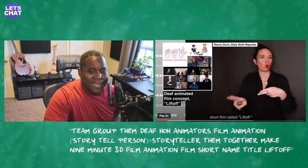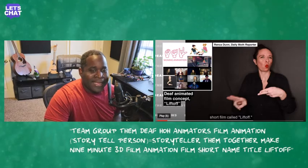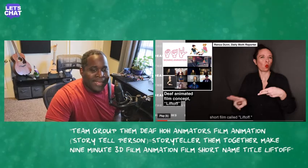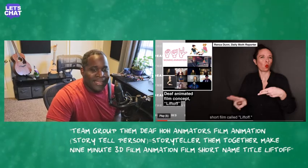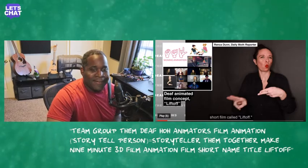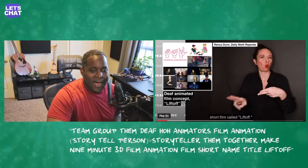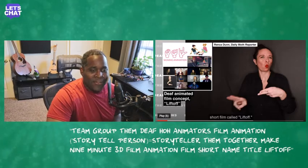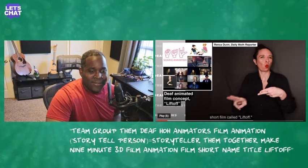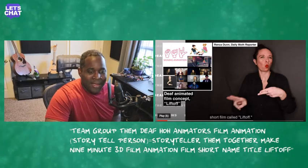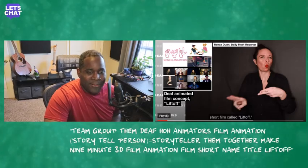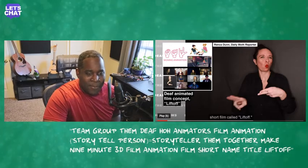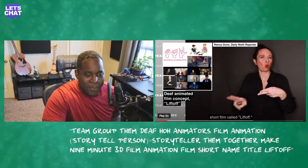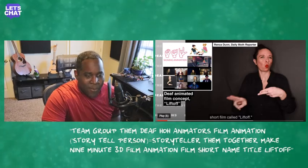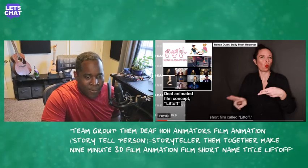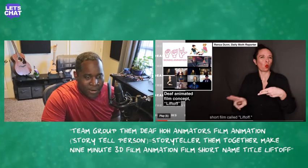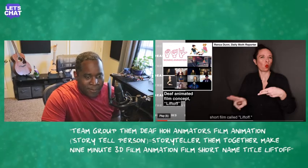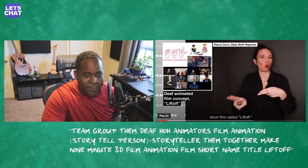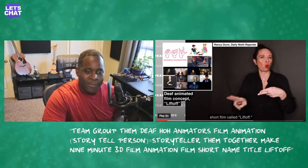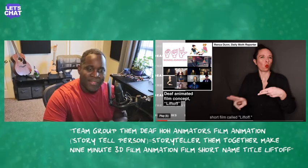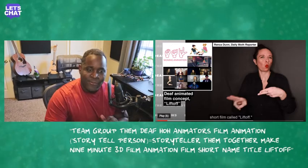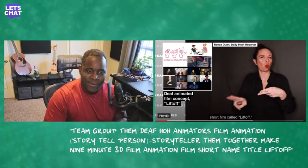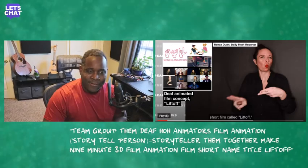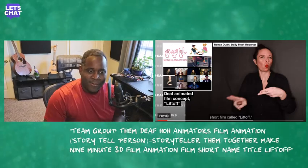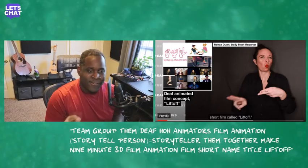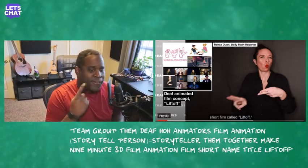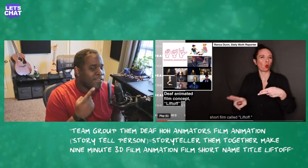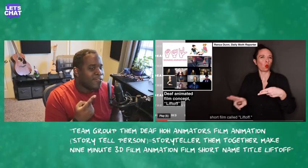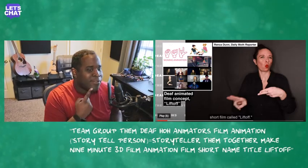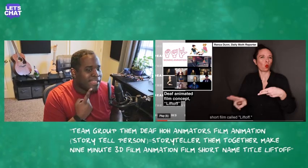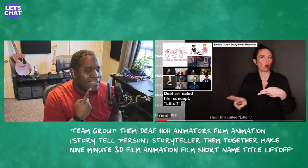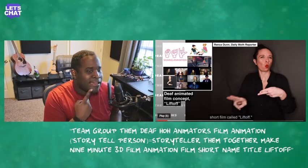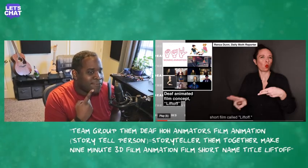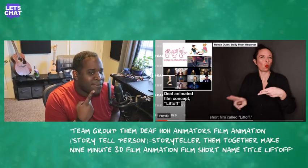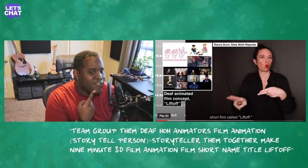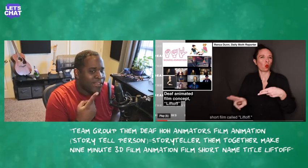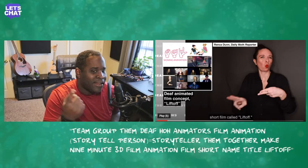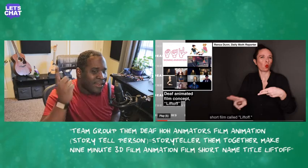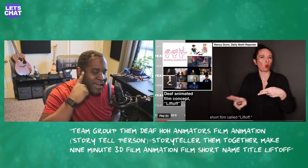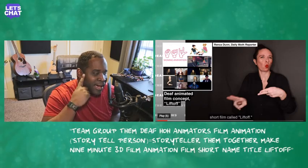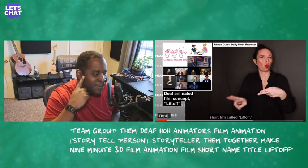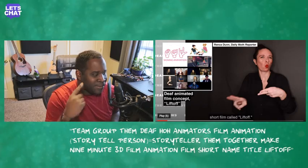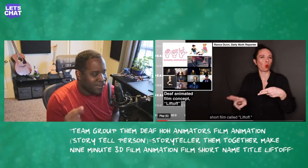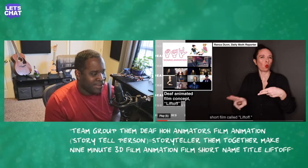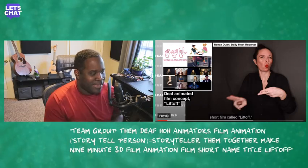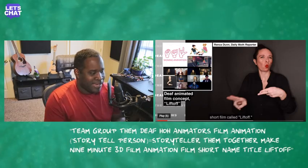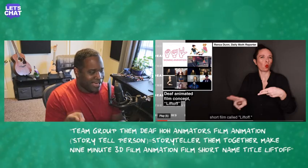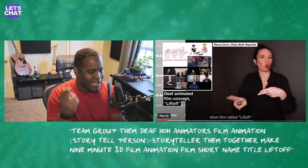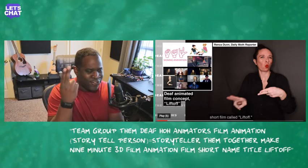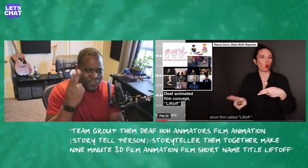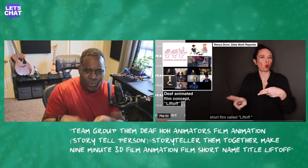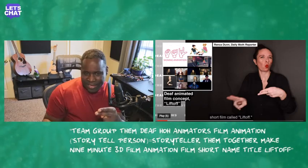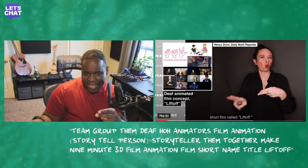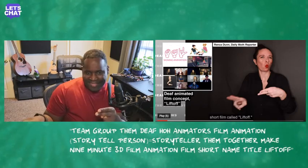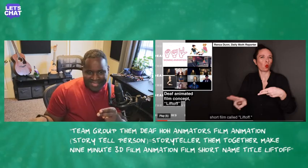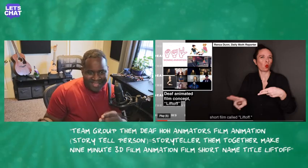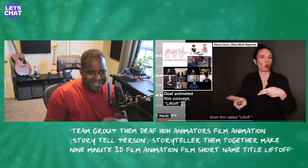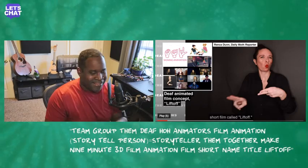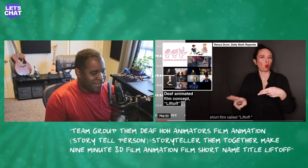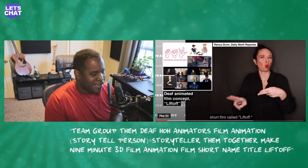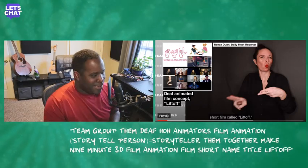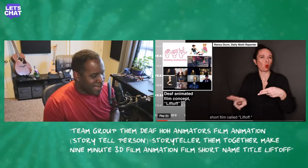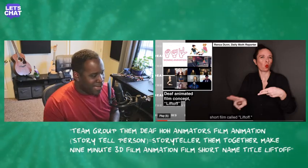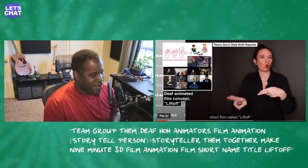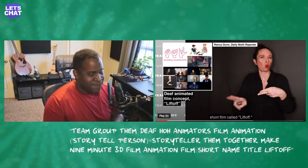I feel like I'm getting an idea of how she talks more by the choices that she's using. So like deaf from the chin up, short like